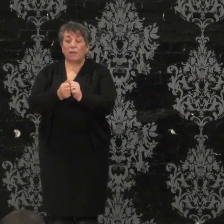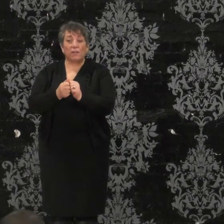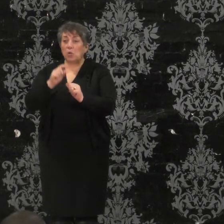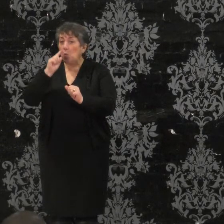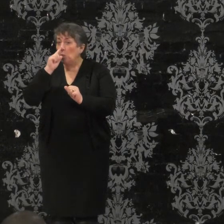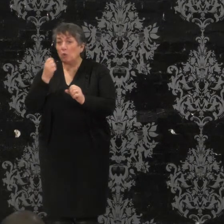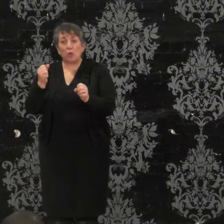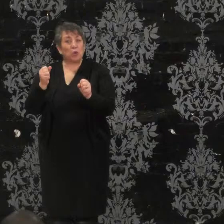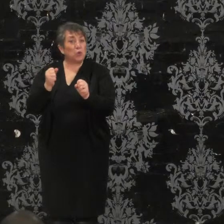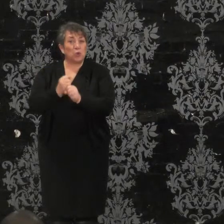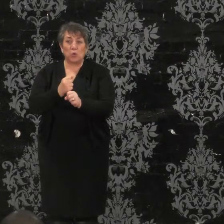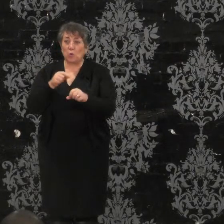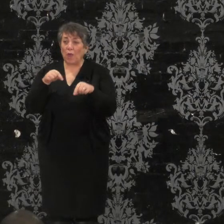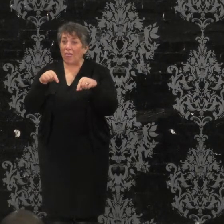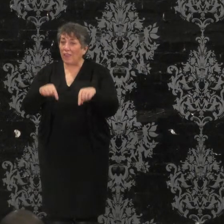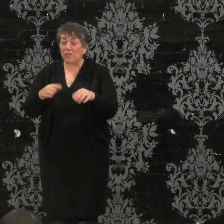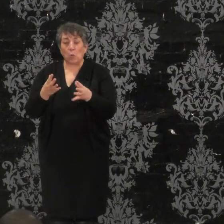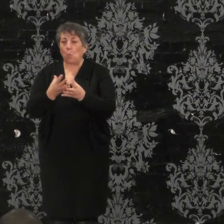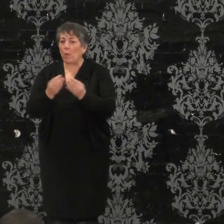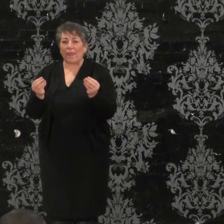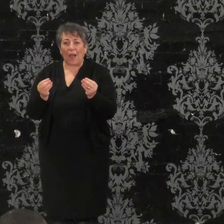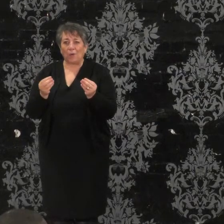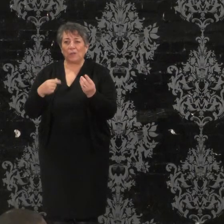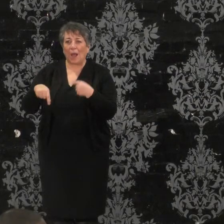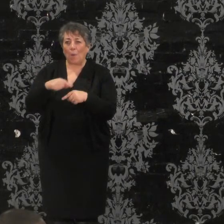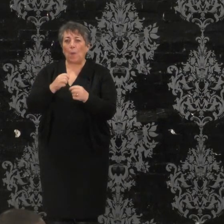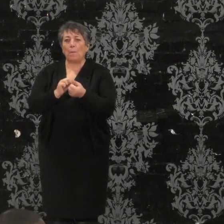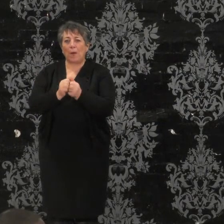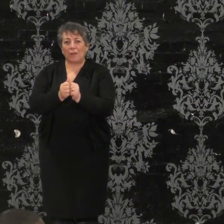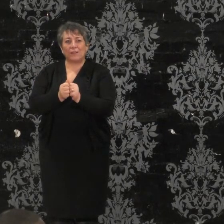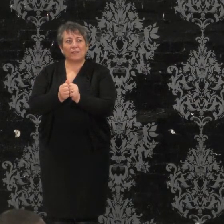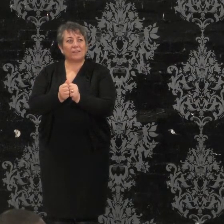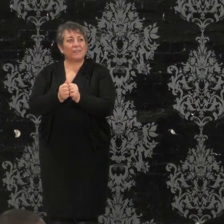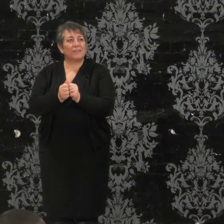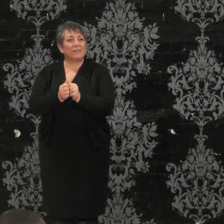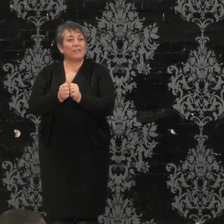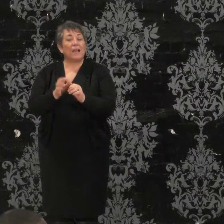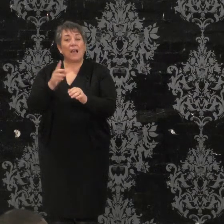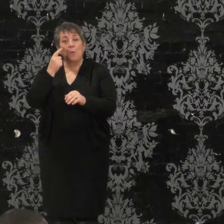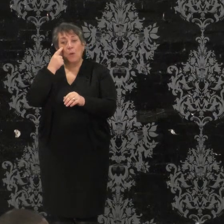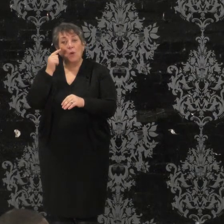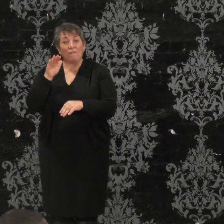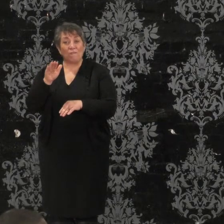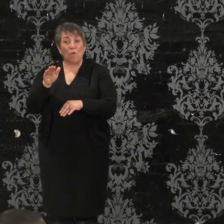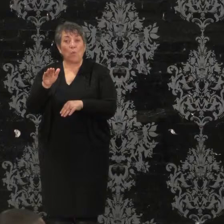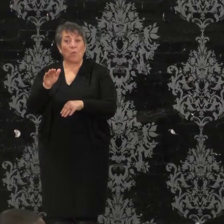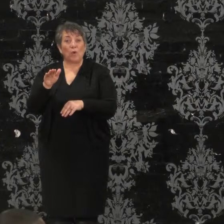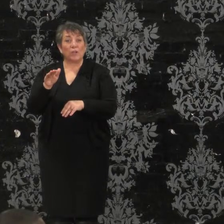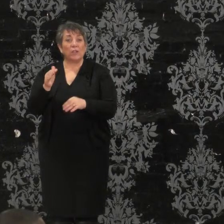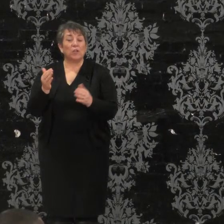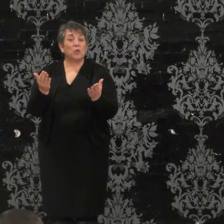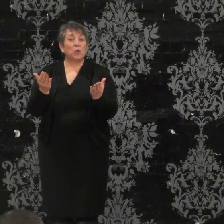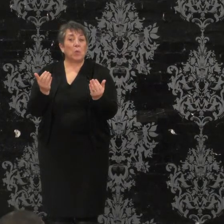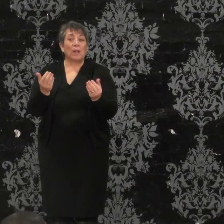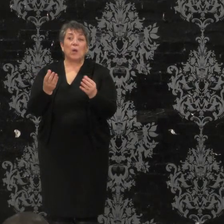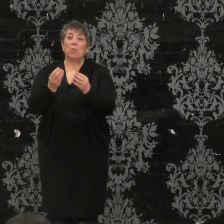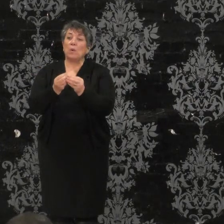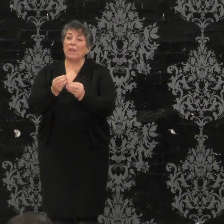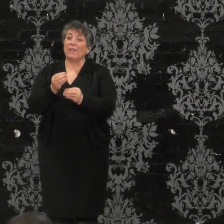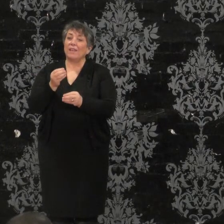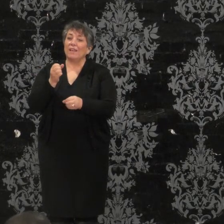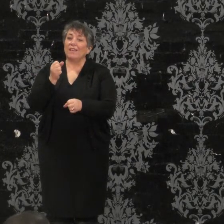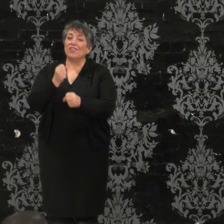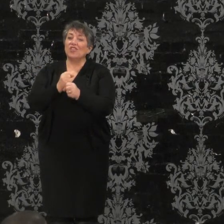do. You know, and we just very much look forward to working with the GLA. They funded an